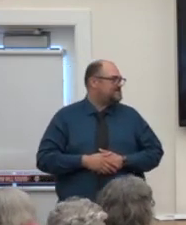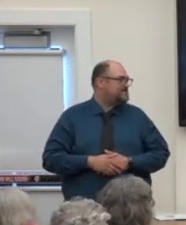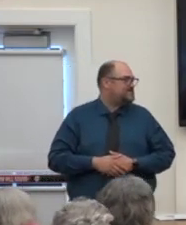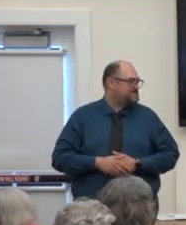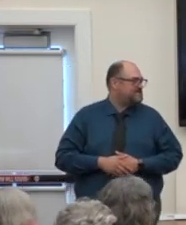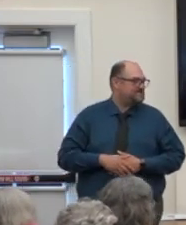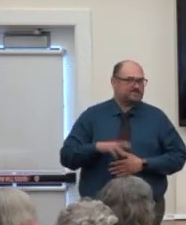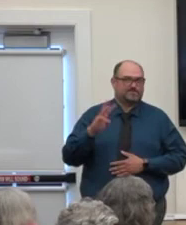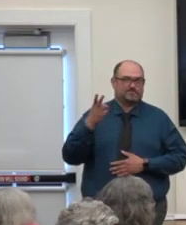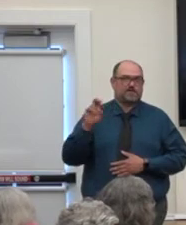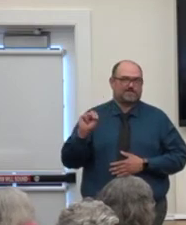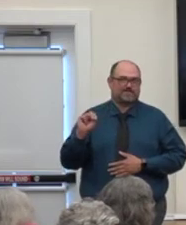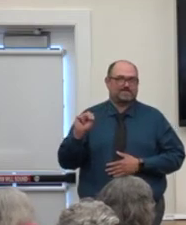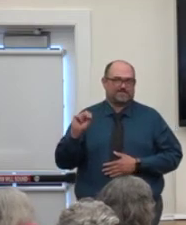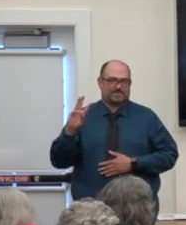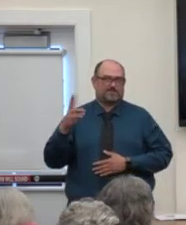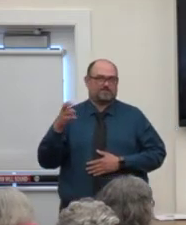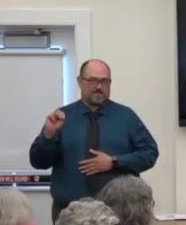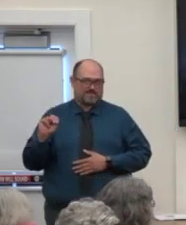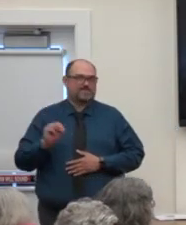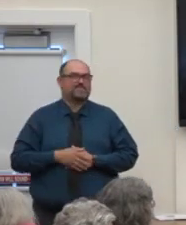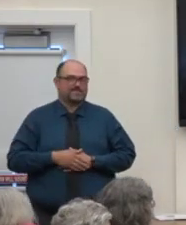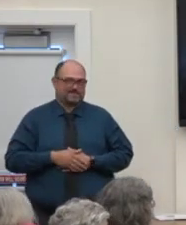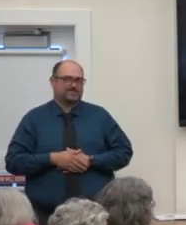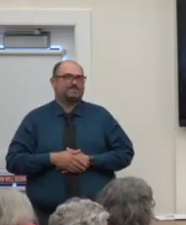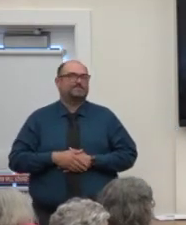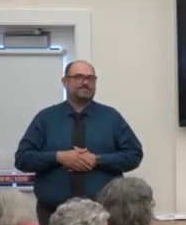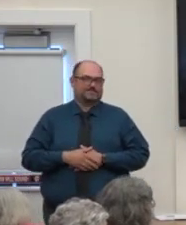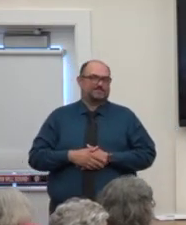they use the same W N.